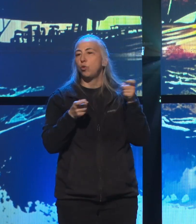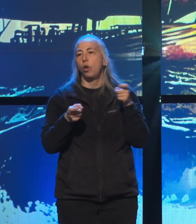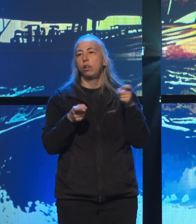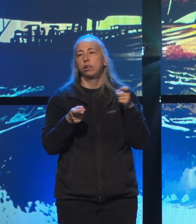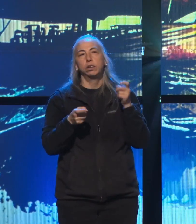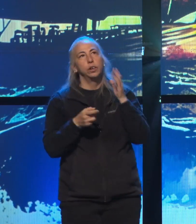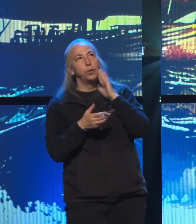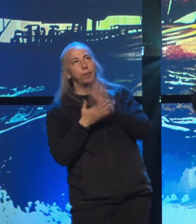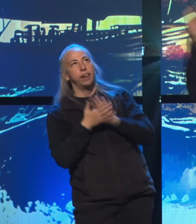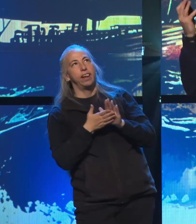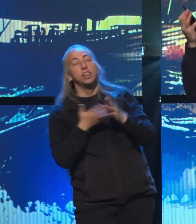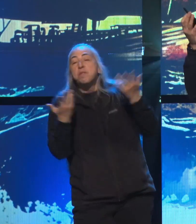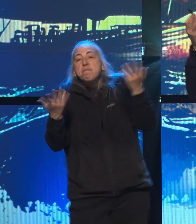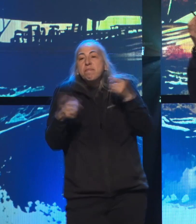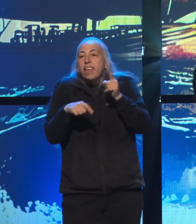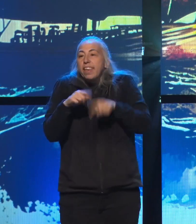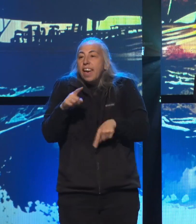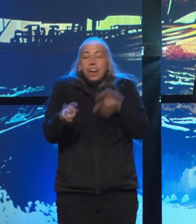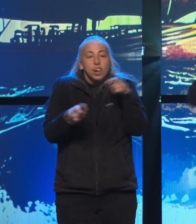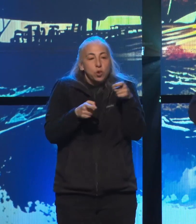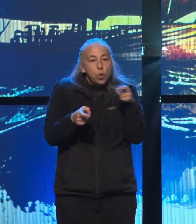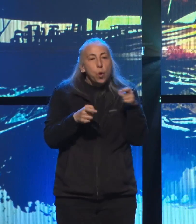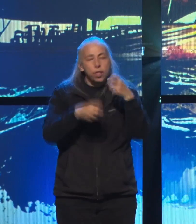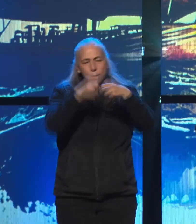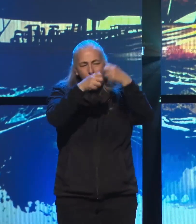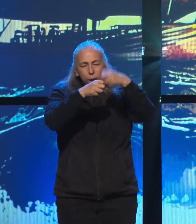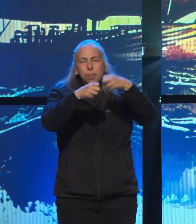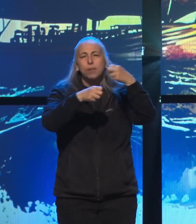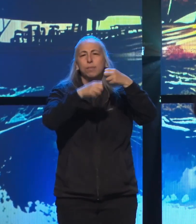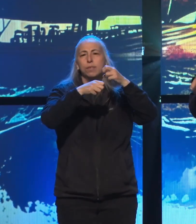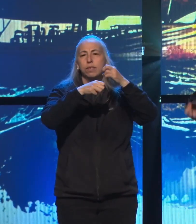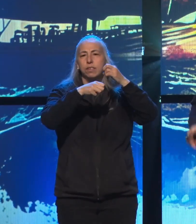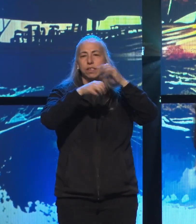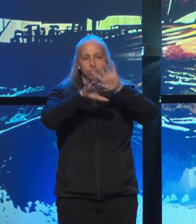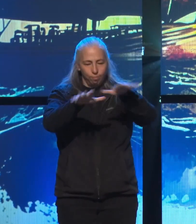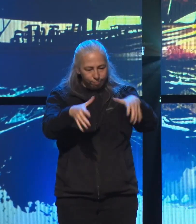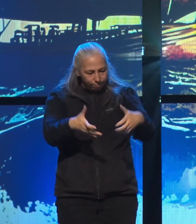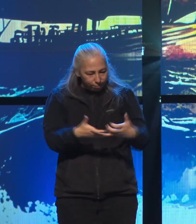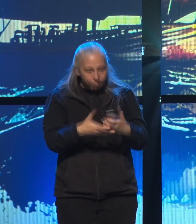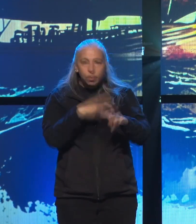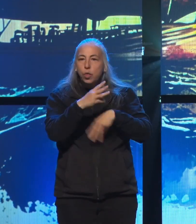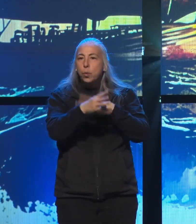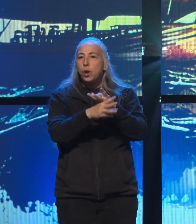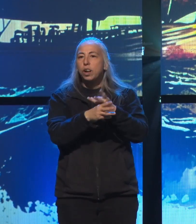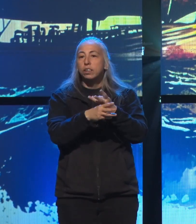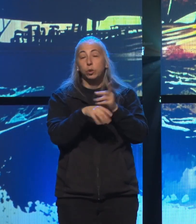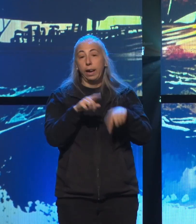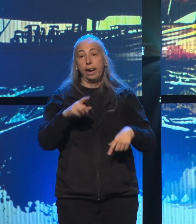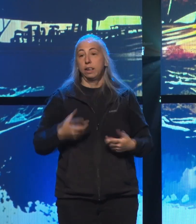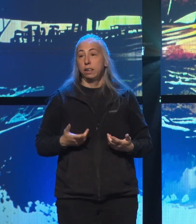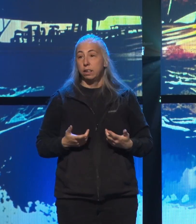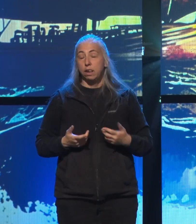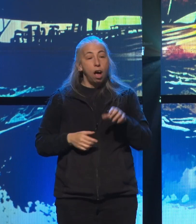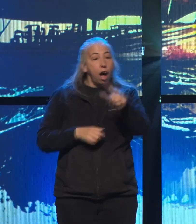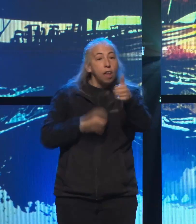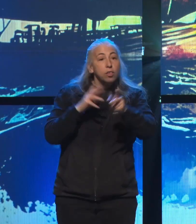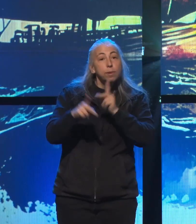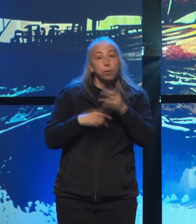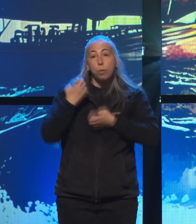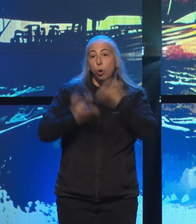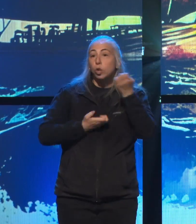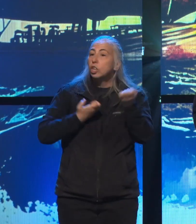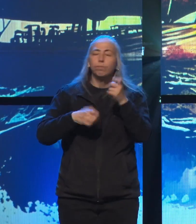right? You can't control the problems and the issues in the world. I mean, you just can't do it. You can't control other people's